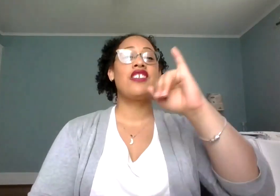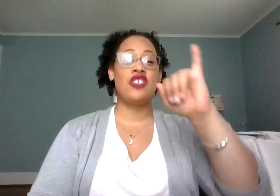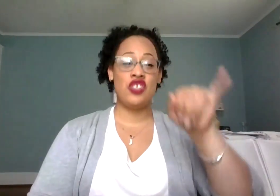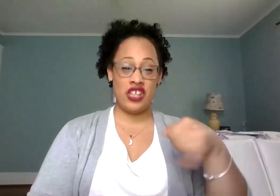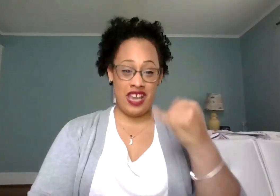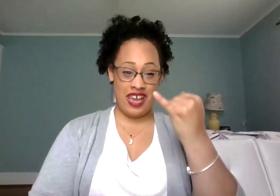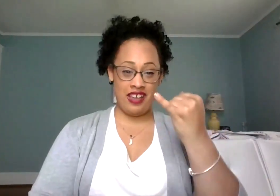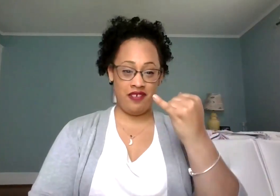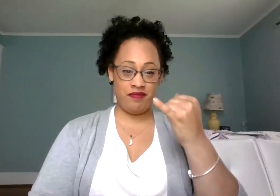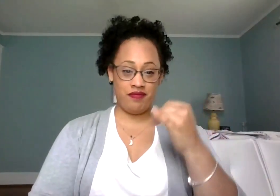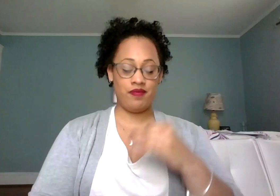J.